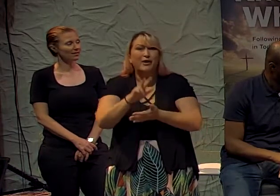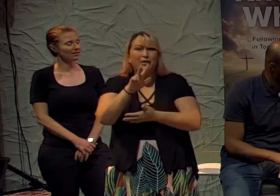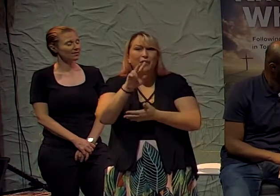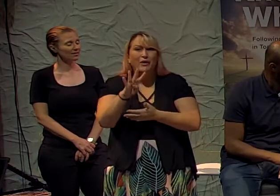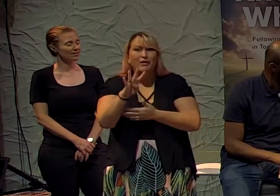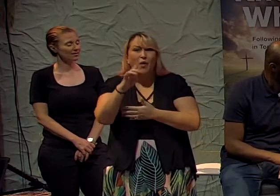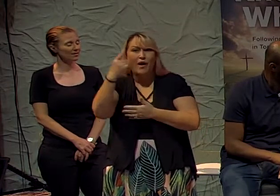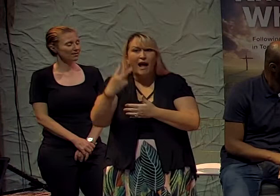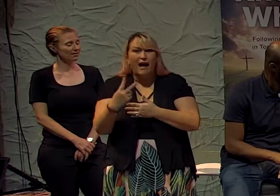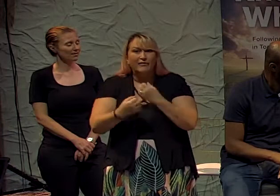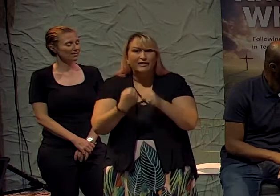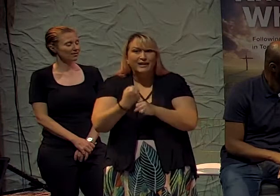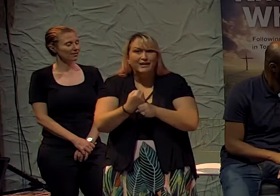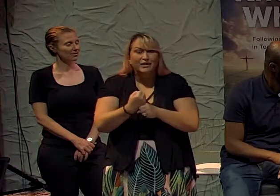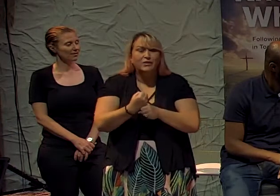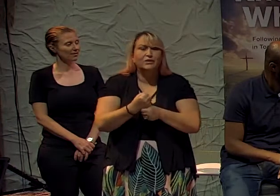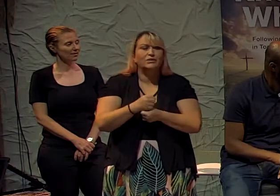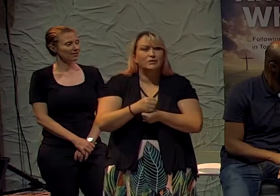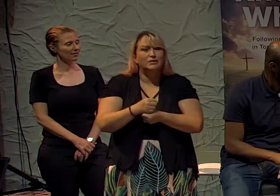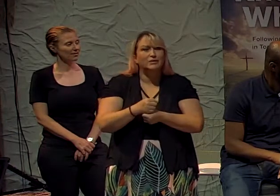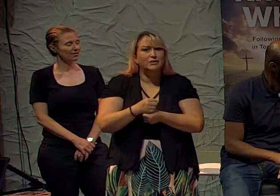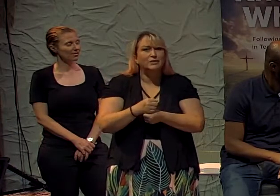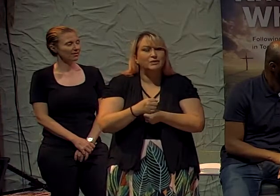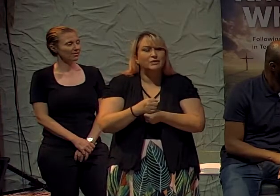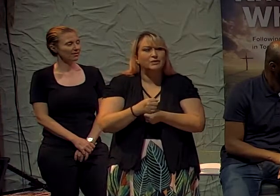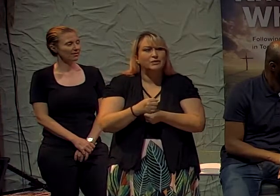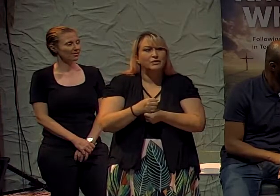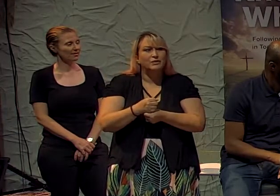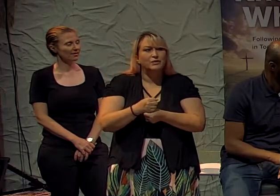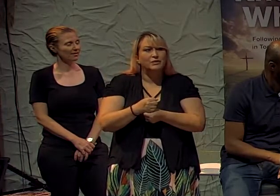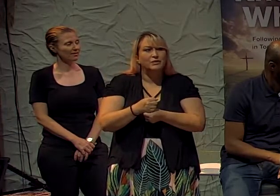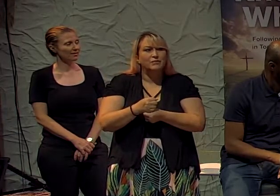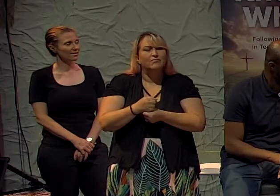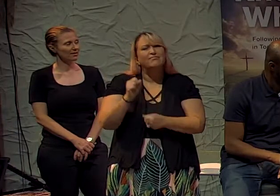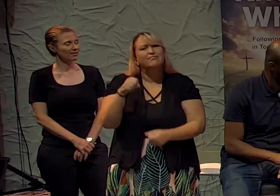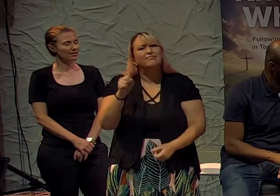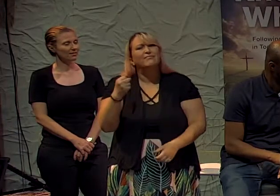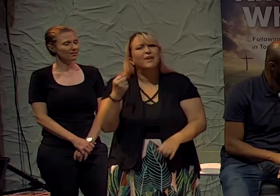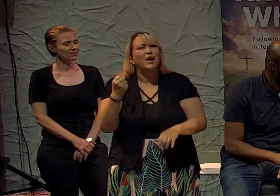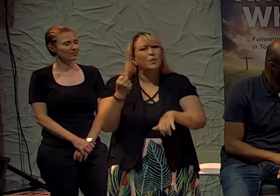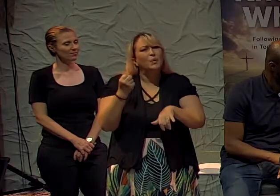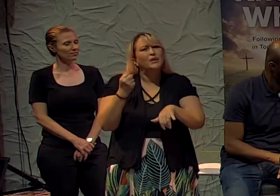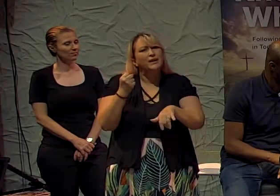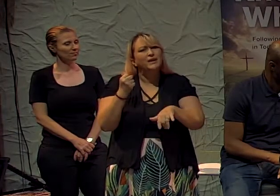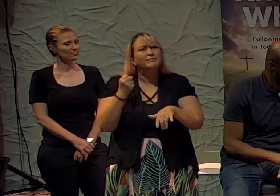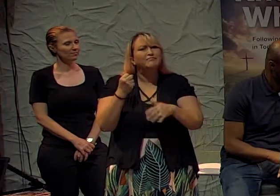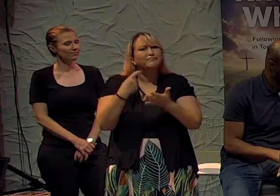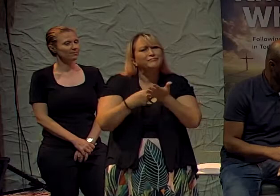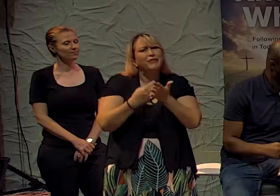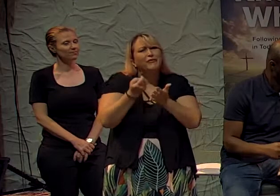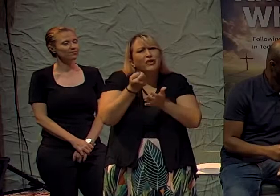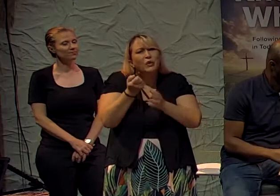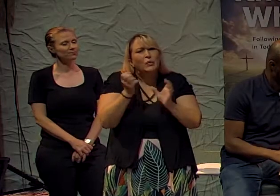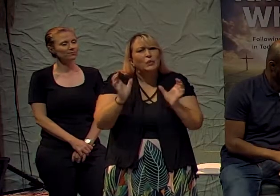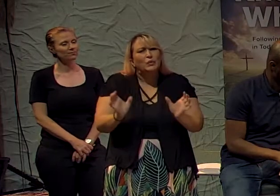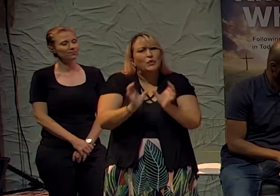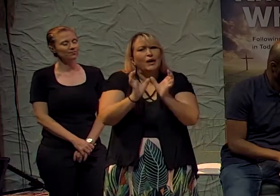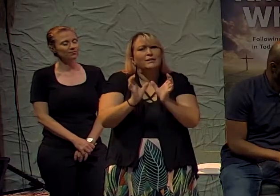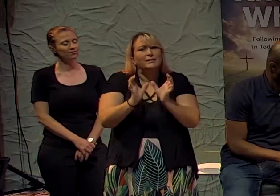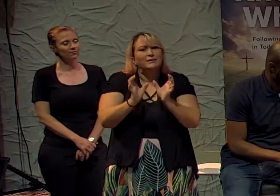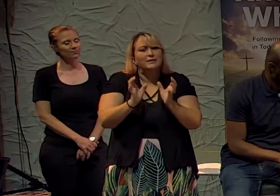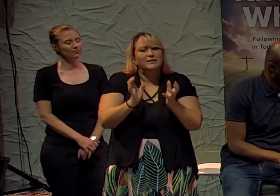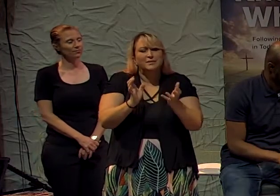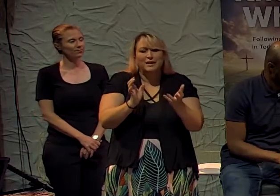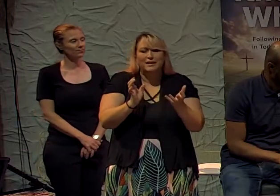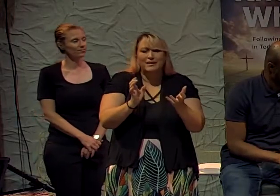years, and we've, you know, yeah, we touched on a couple of crisis points, but for the most part,